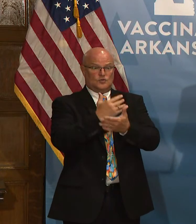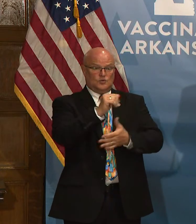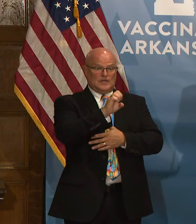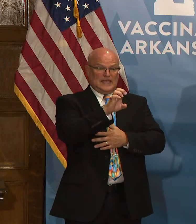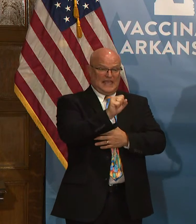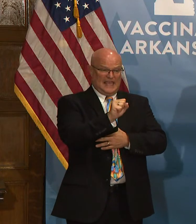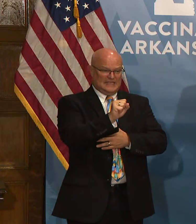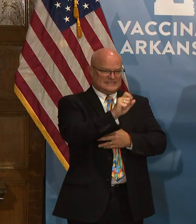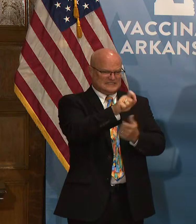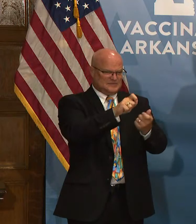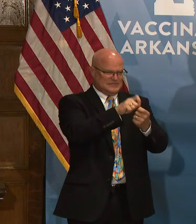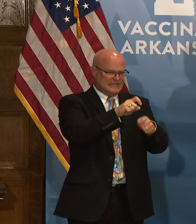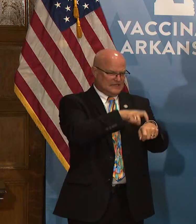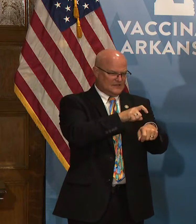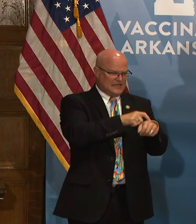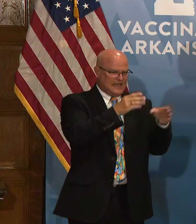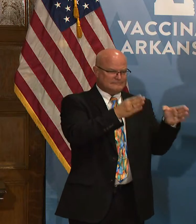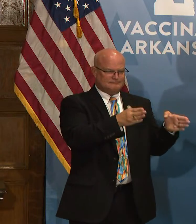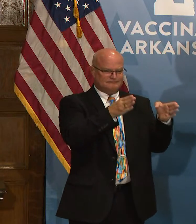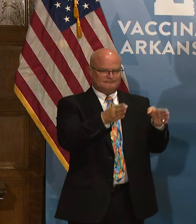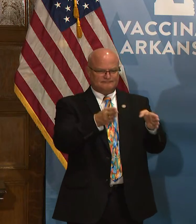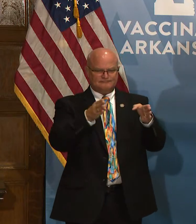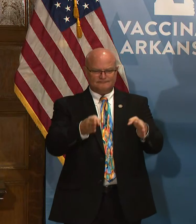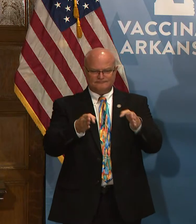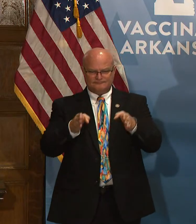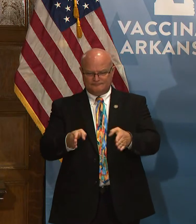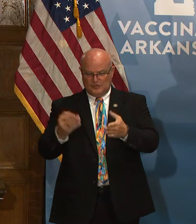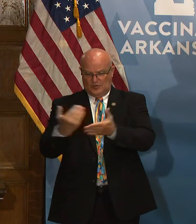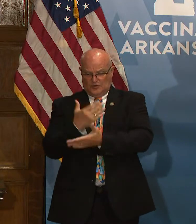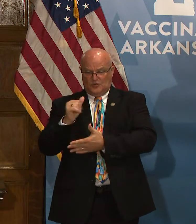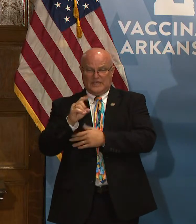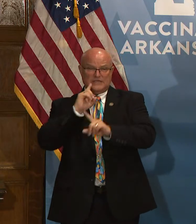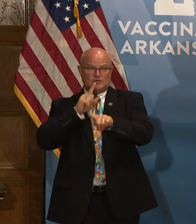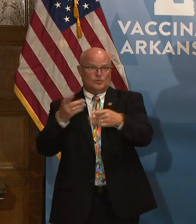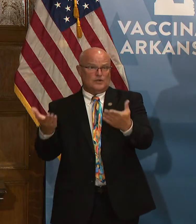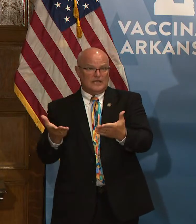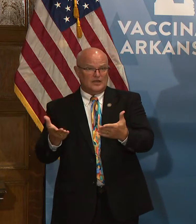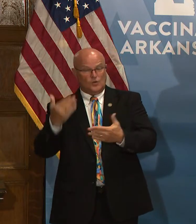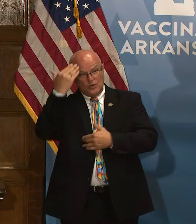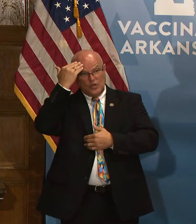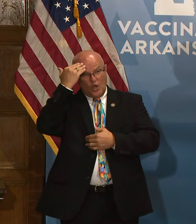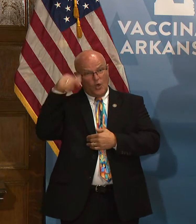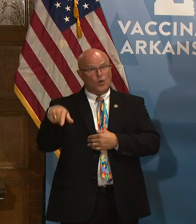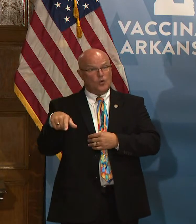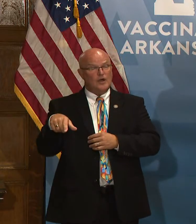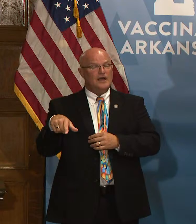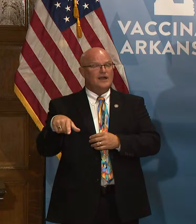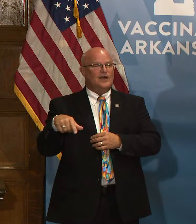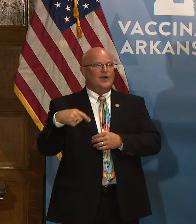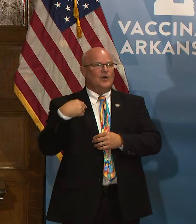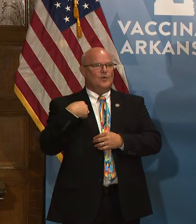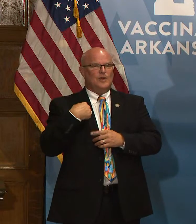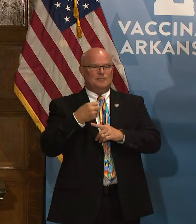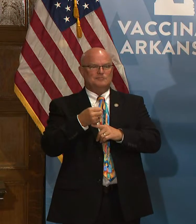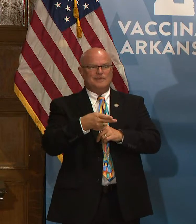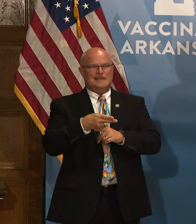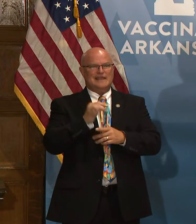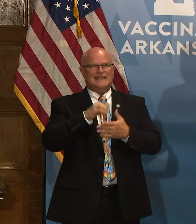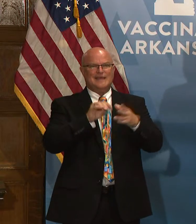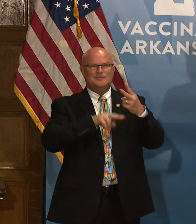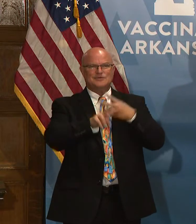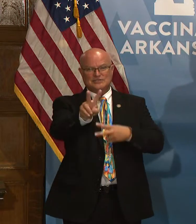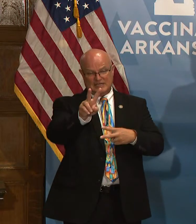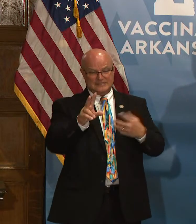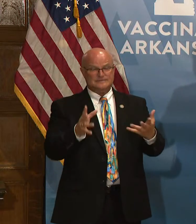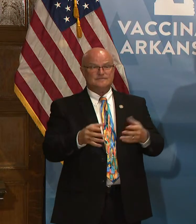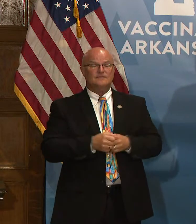at a particular period of time and you say this is what the new cases reported could be here that we know about, we're beating that projection.